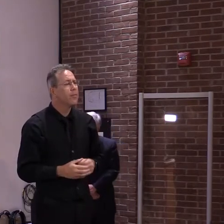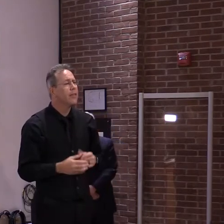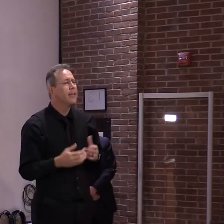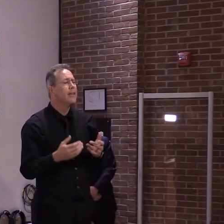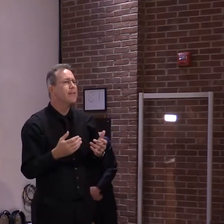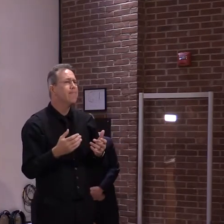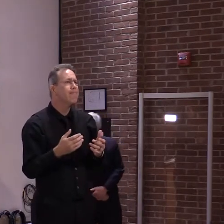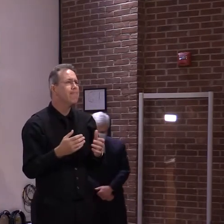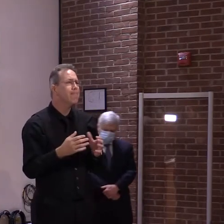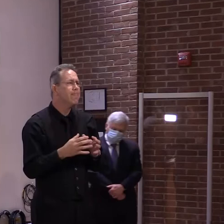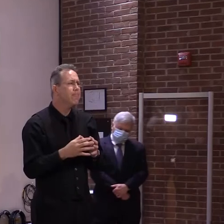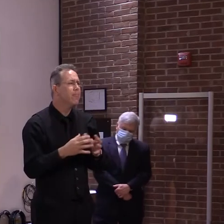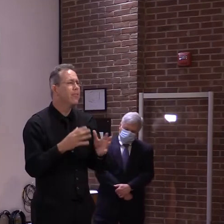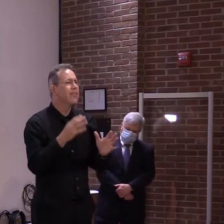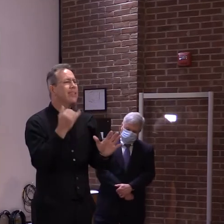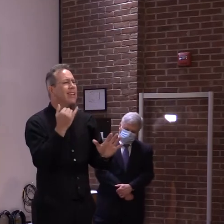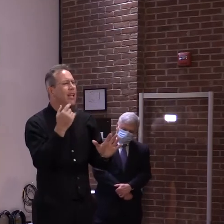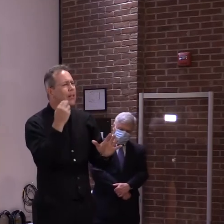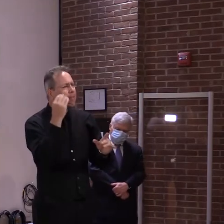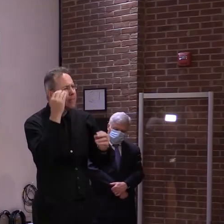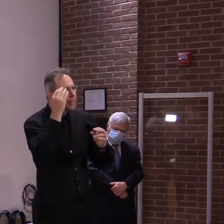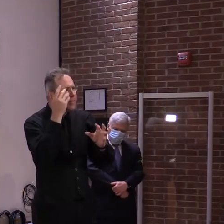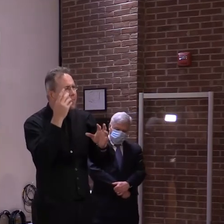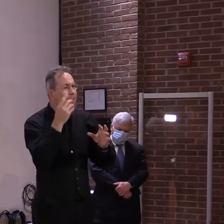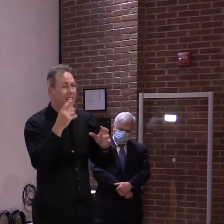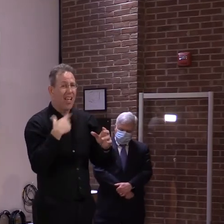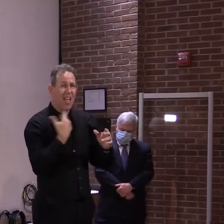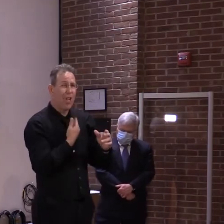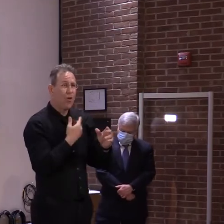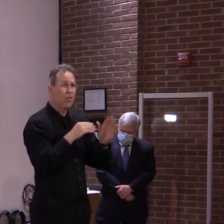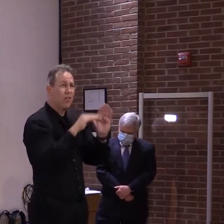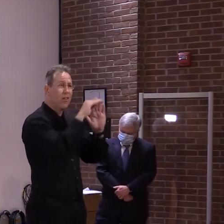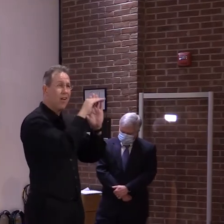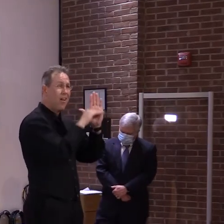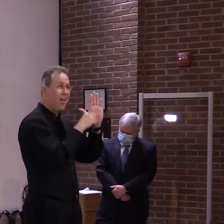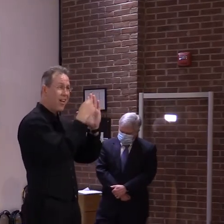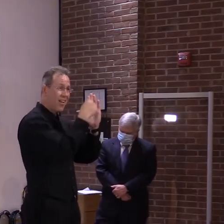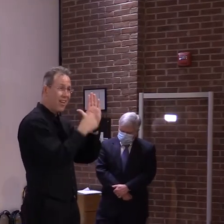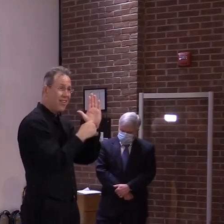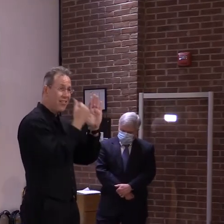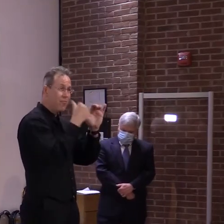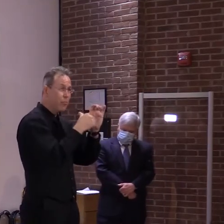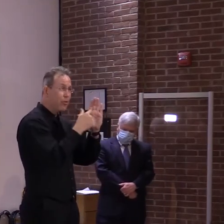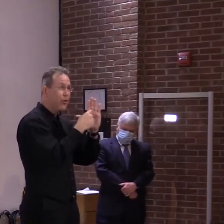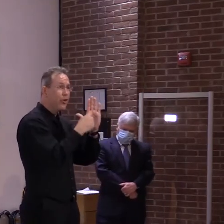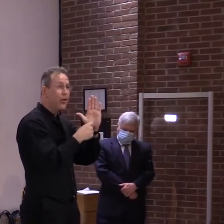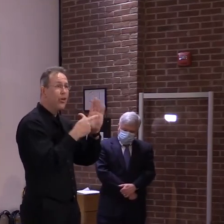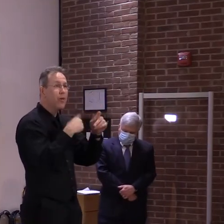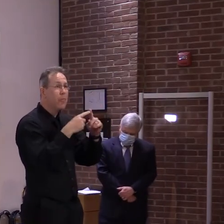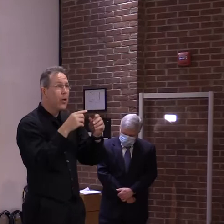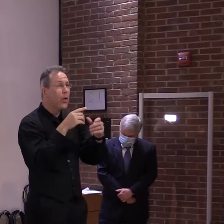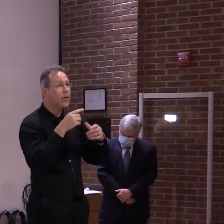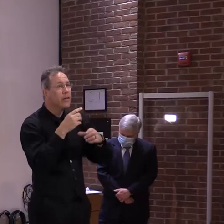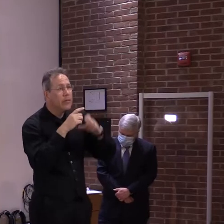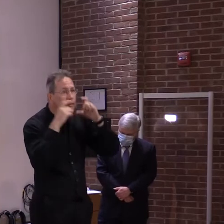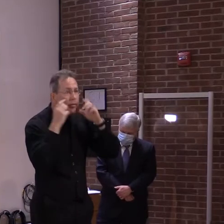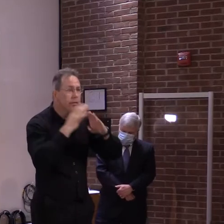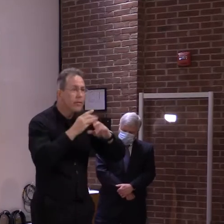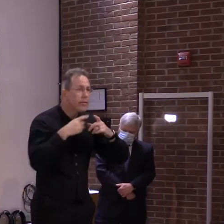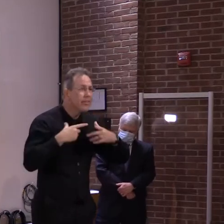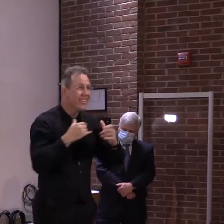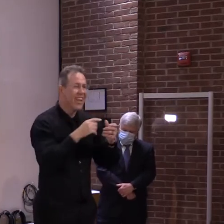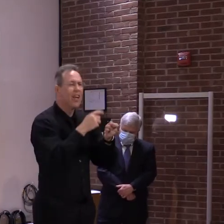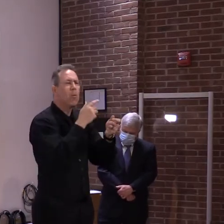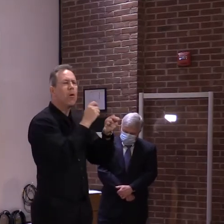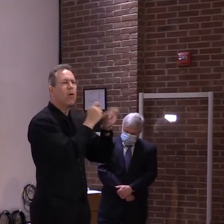people who are vaccinated or unvaccinated at public events. Whether they happen to be in the same family or not is not